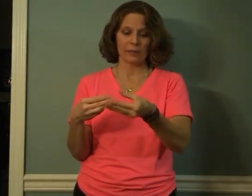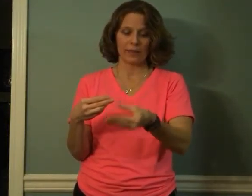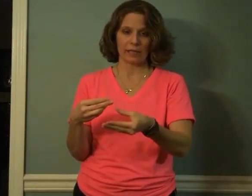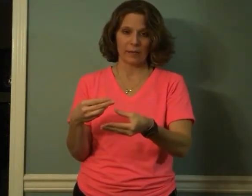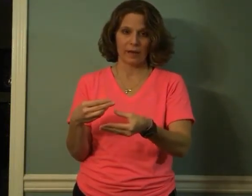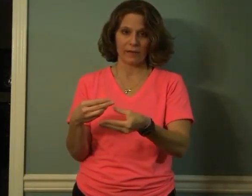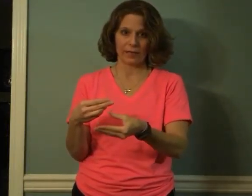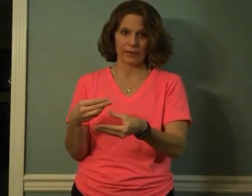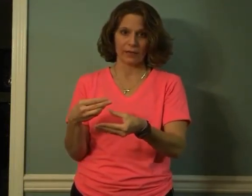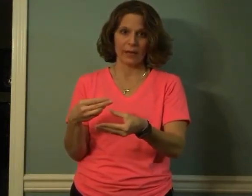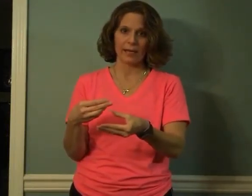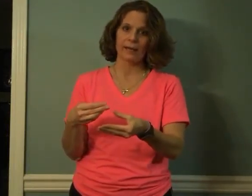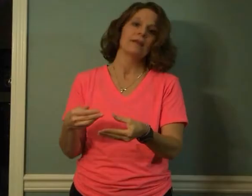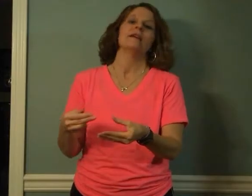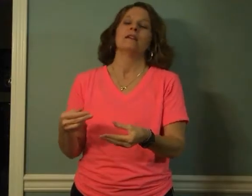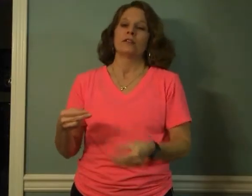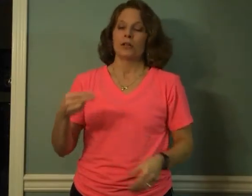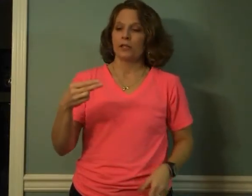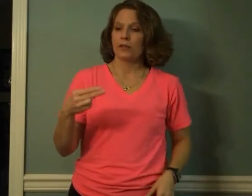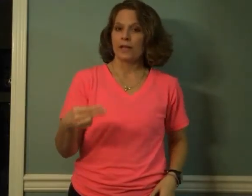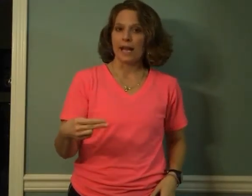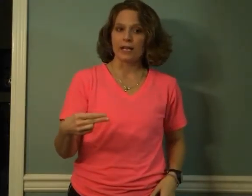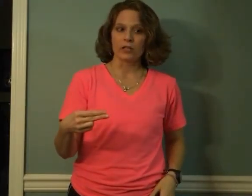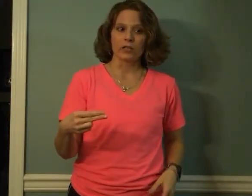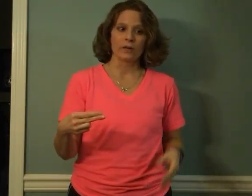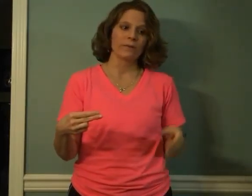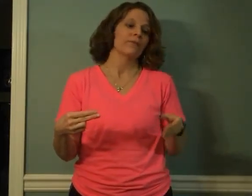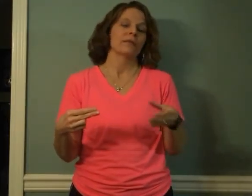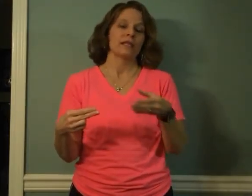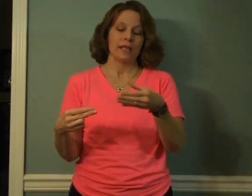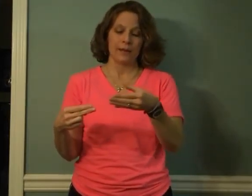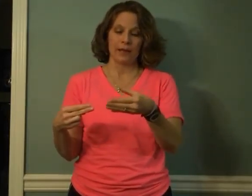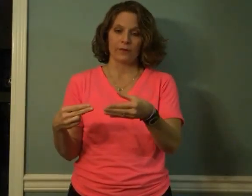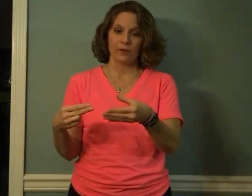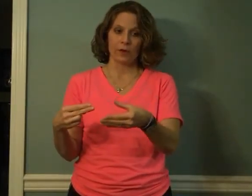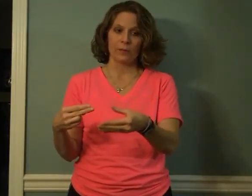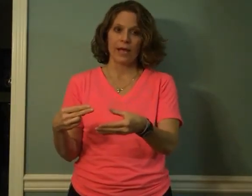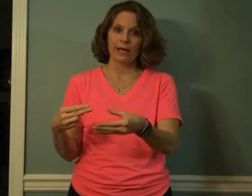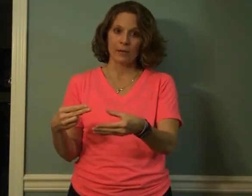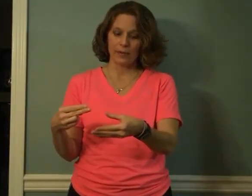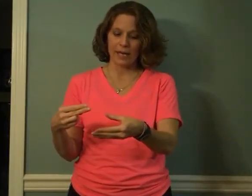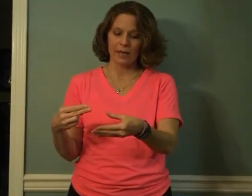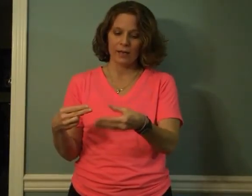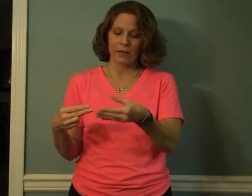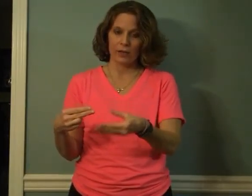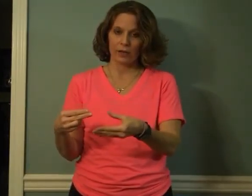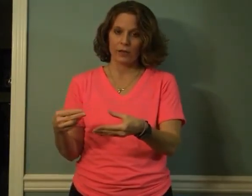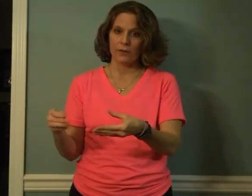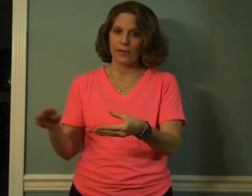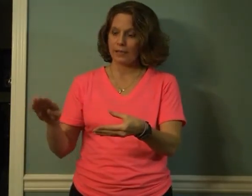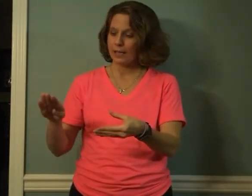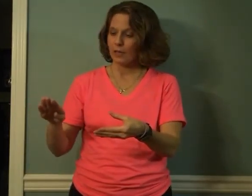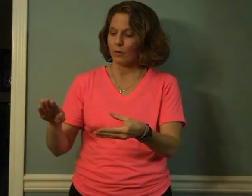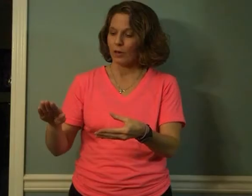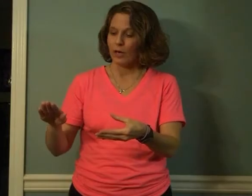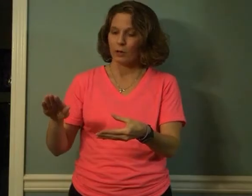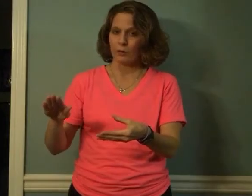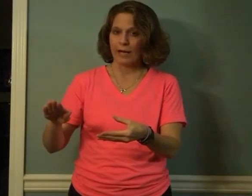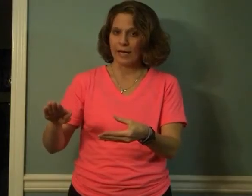but it's going to be facing this way. So you're going to do the H, and then for Bay Company you're going to do this, and your right hand